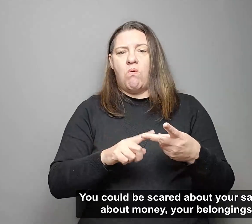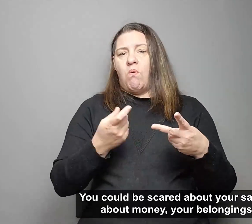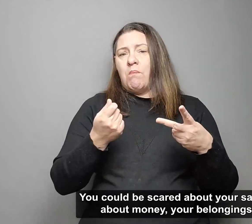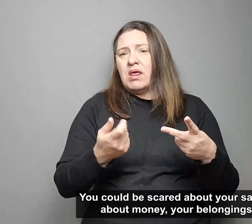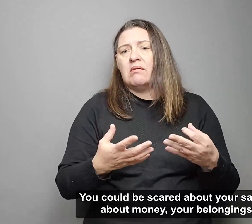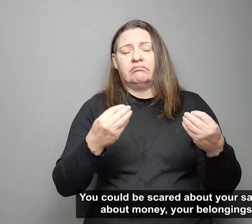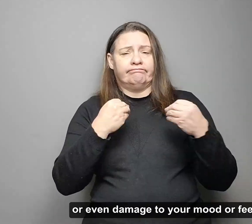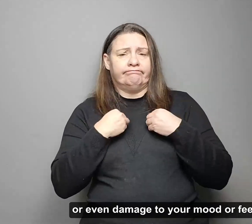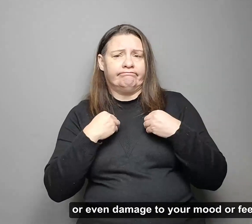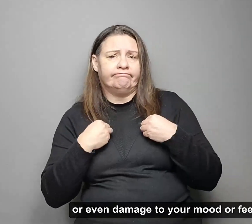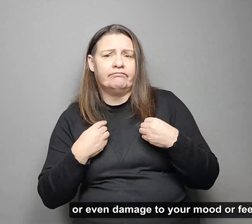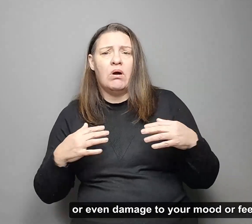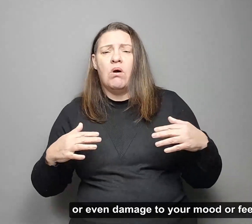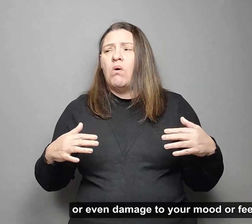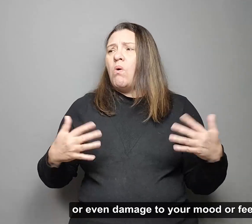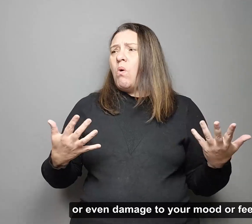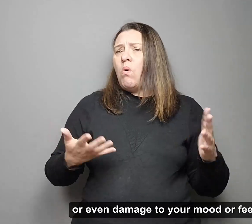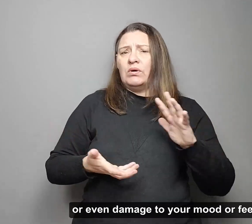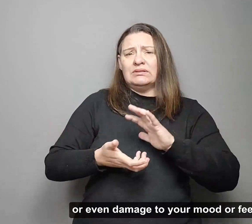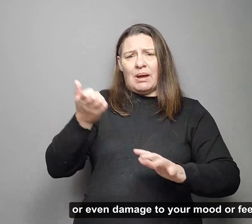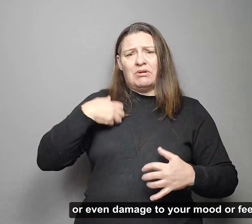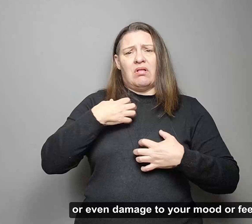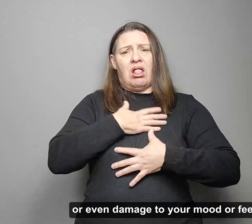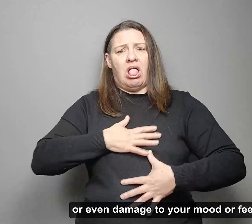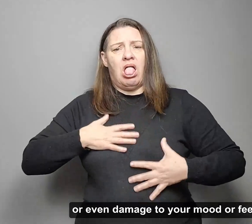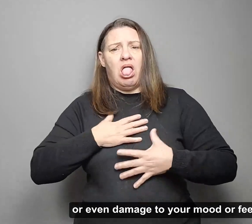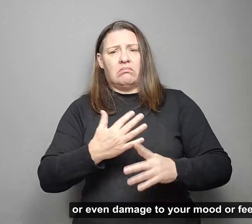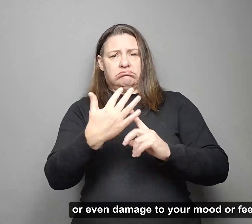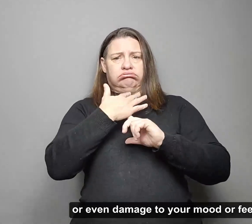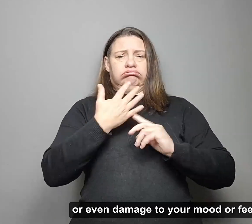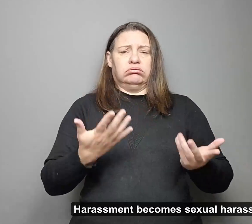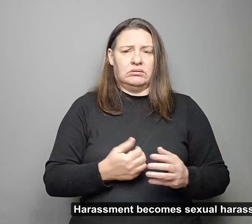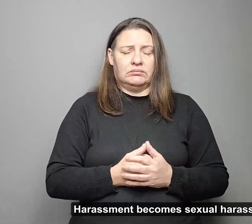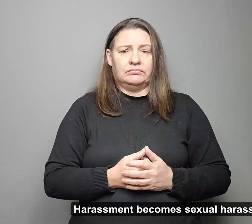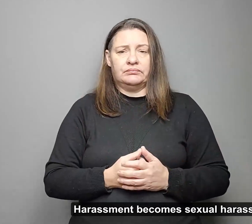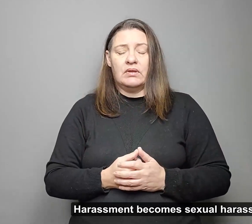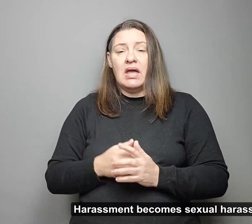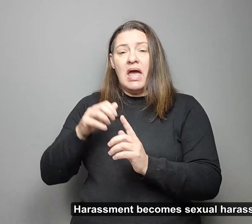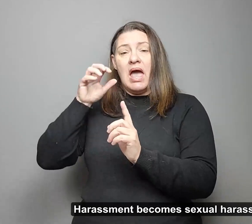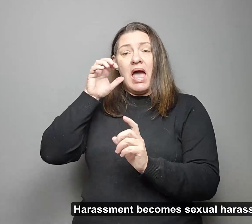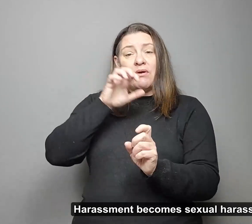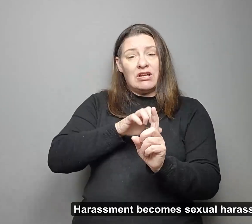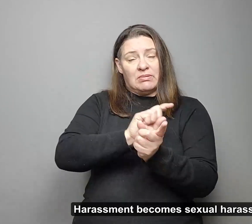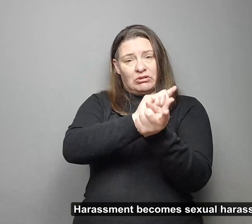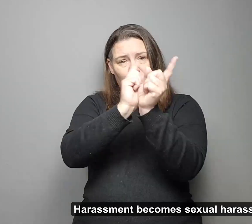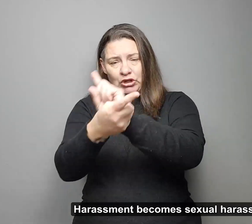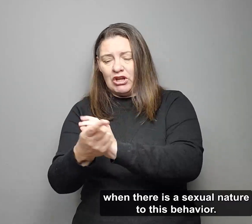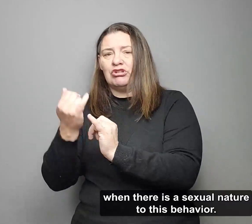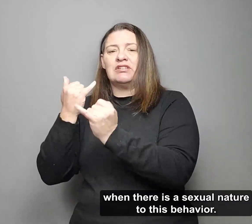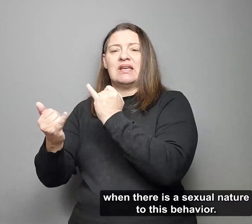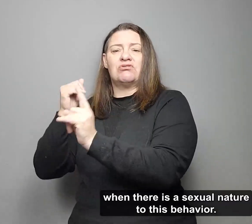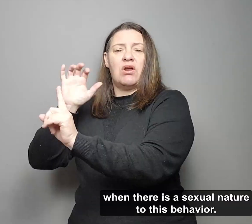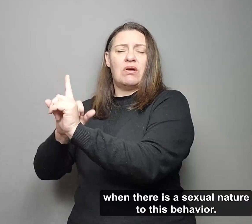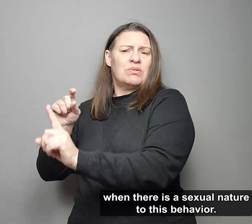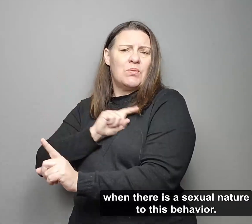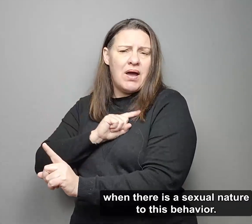your belongings, or even damage to your mood or feelings. Harassment becomes sexual harassment when